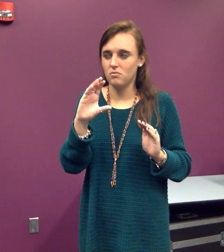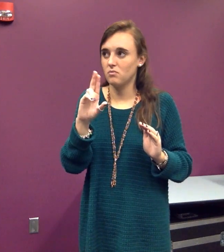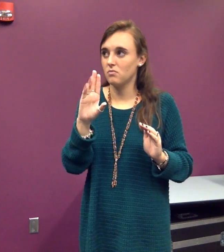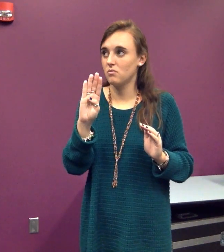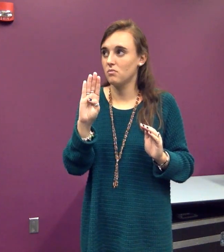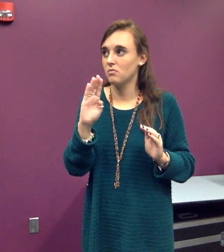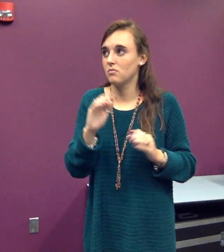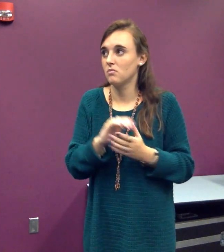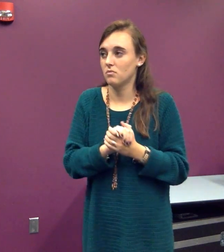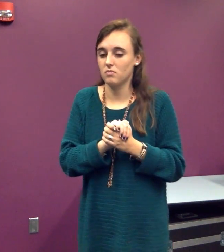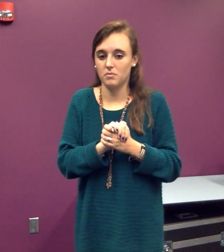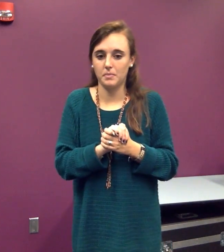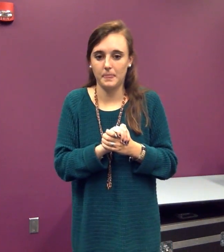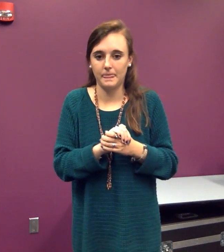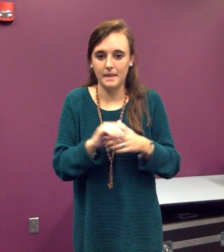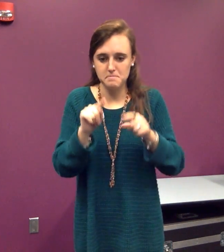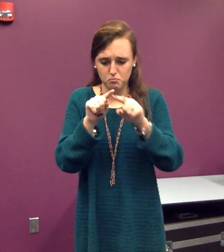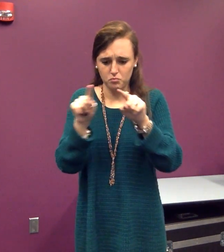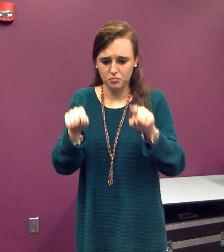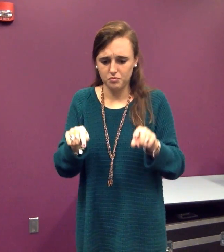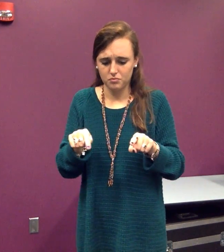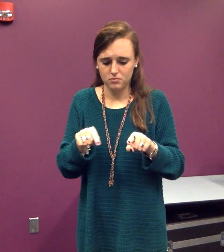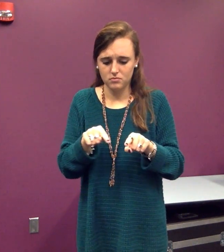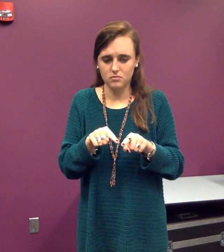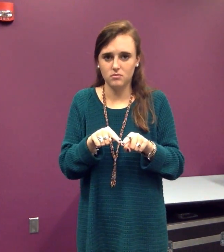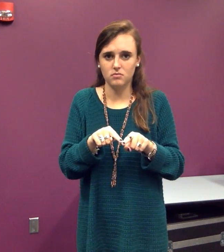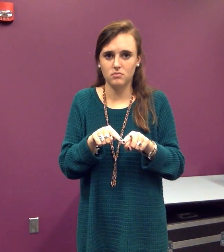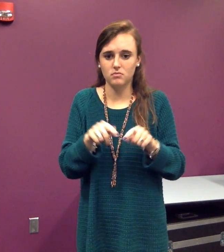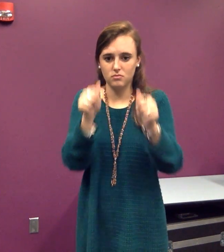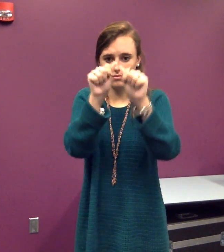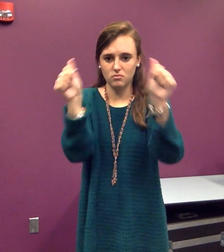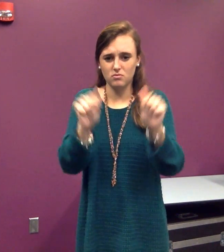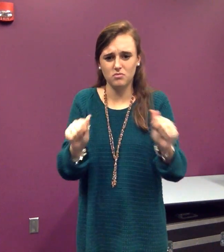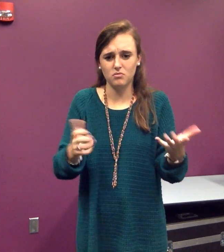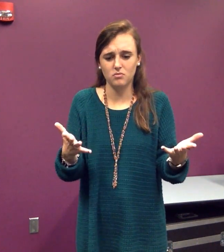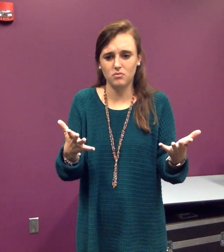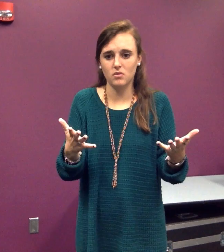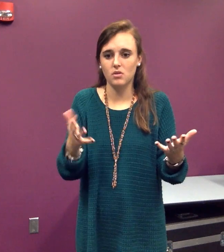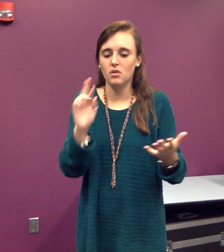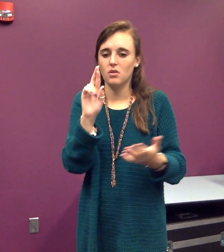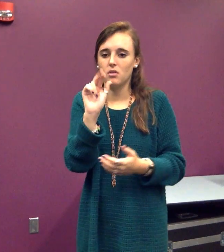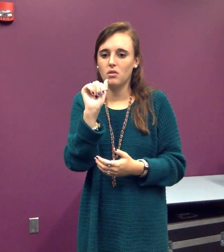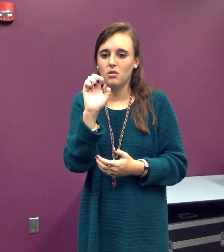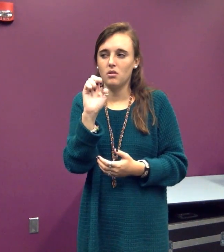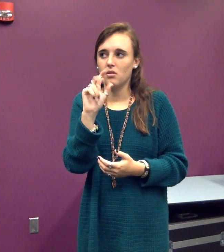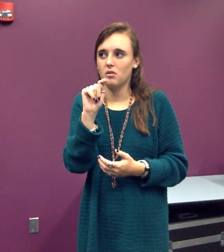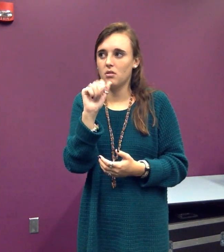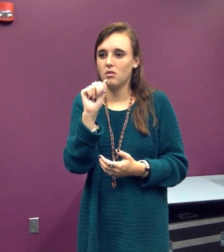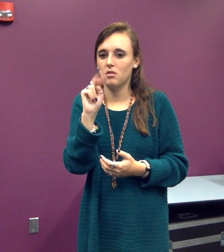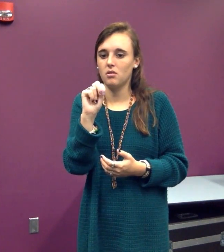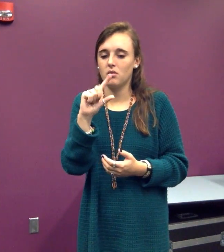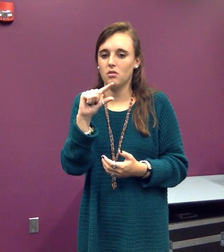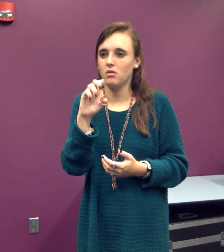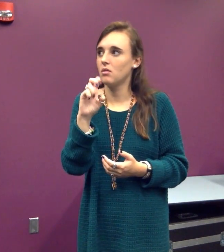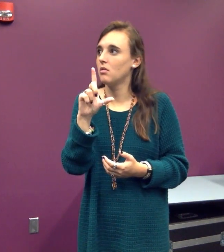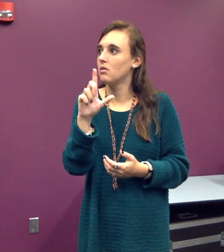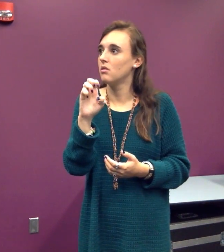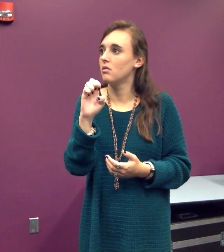What's the mathematical shape that I'm looking for here? What are they? Rectangles. So what we have to do now is say goodbye